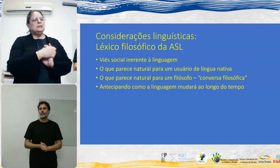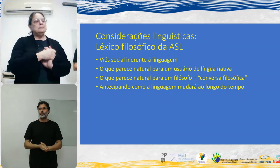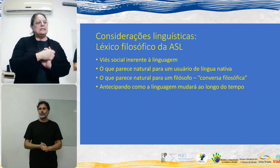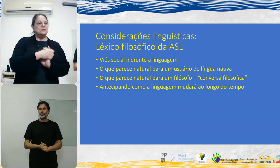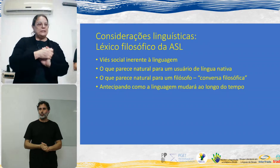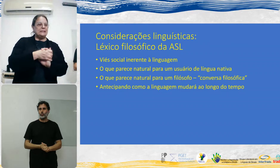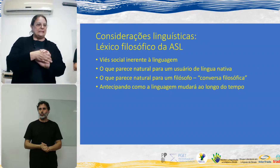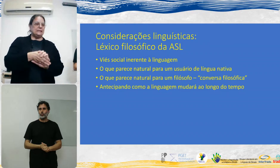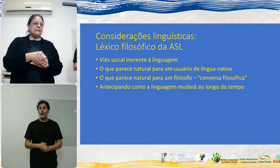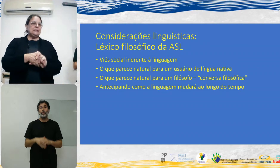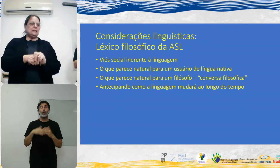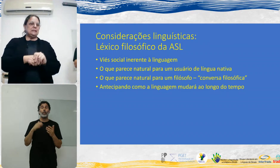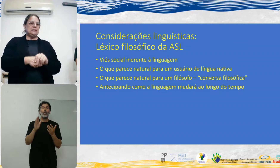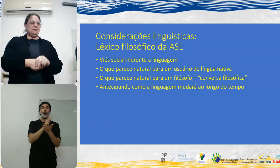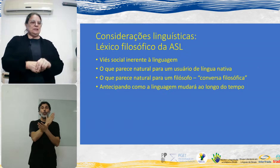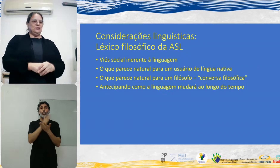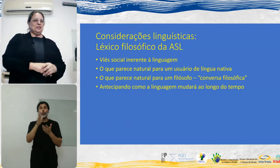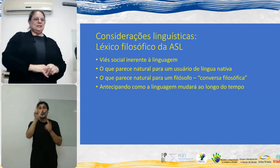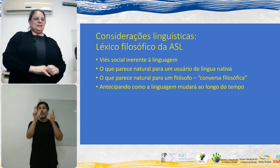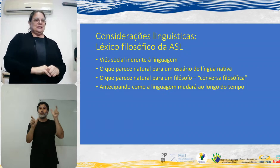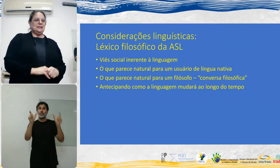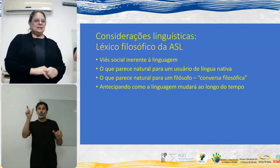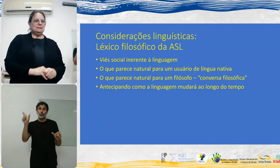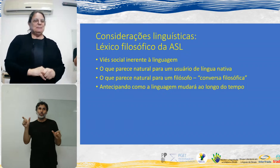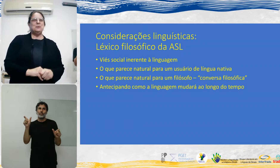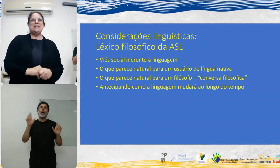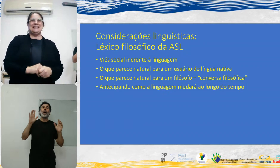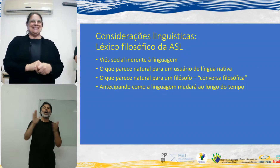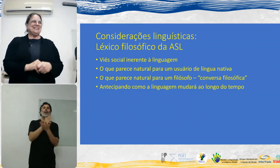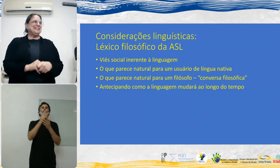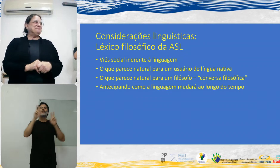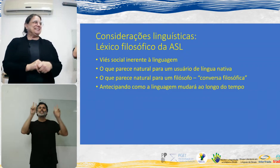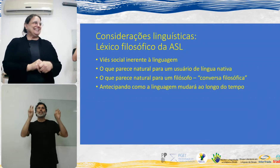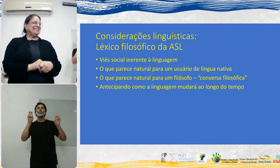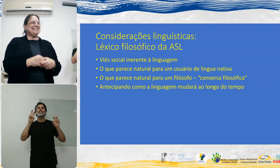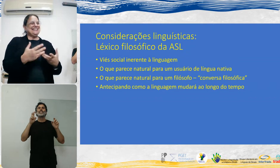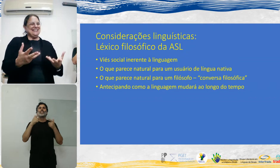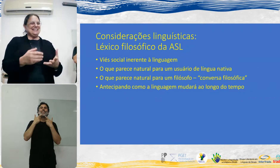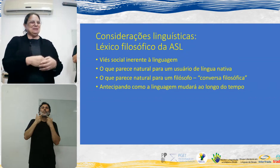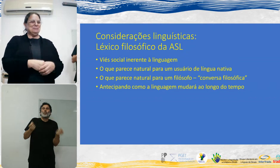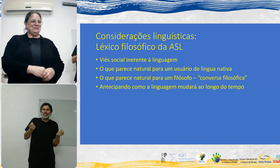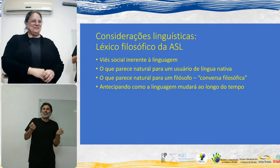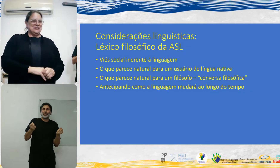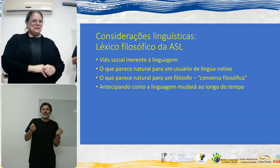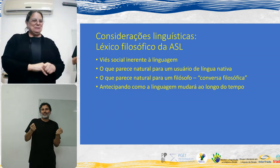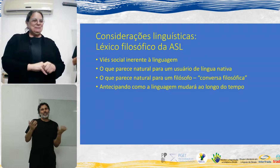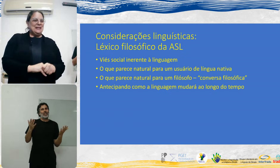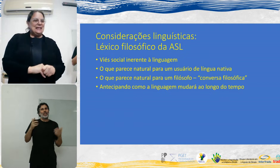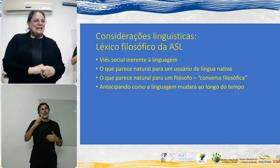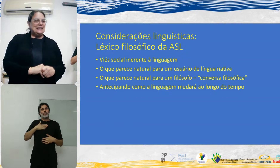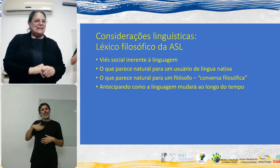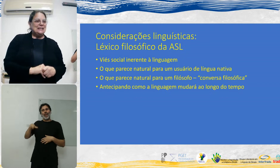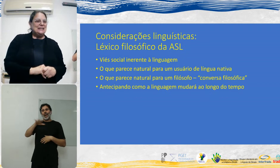So some linguistics considerations, and this is my weakest area because it's not my field.